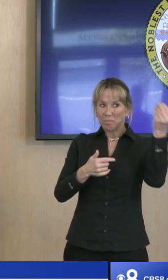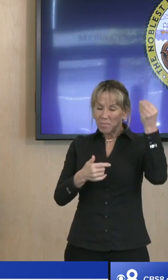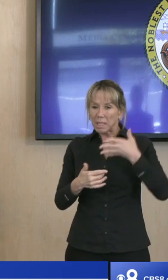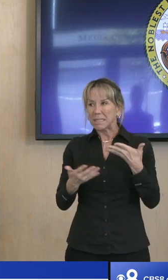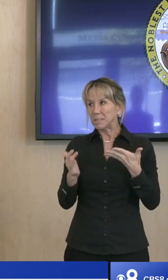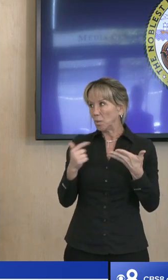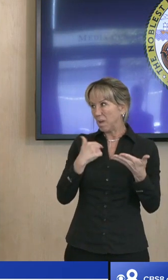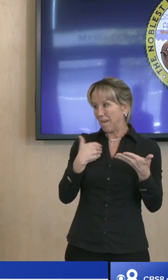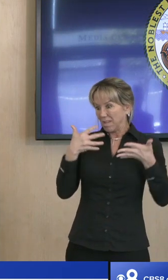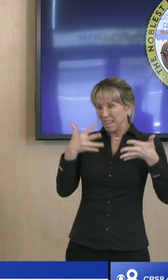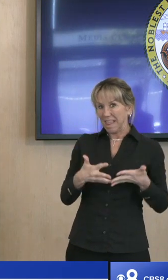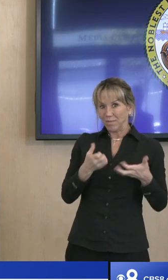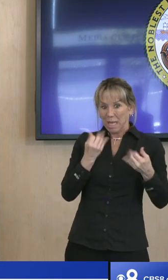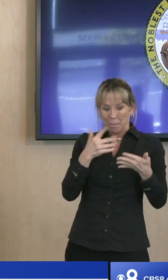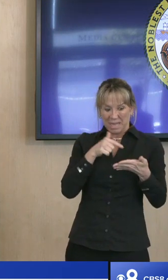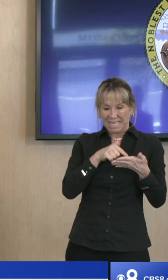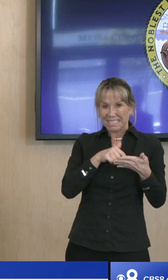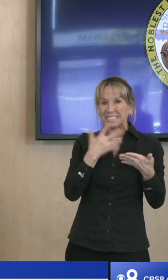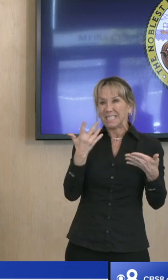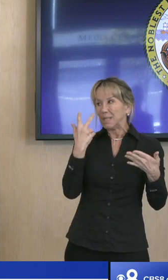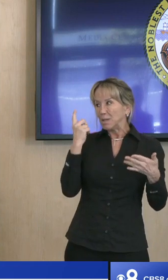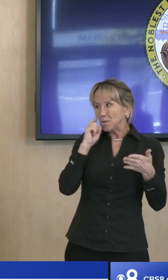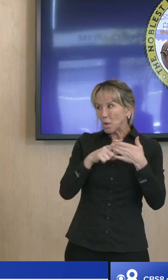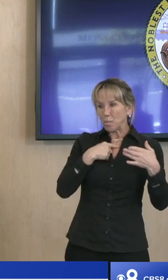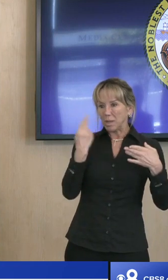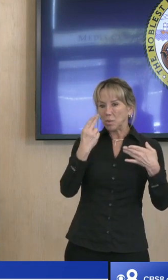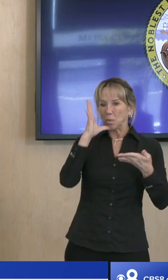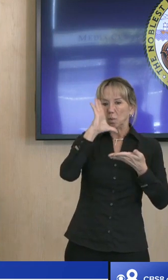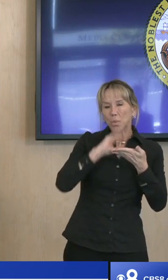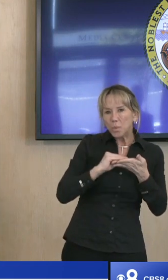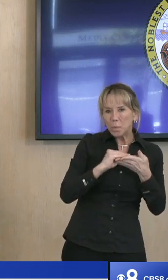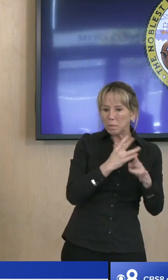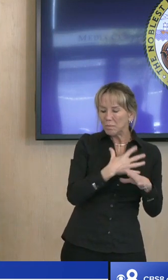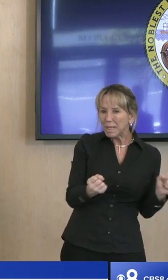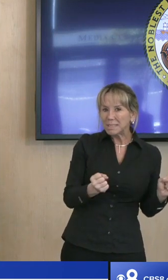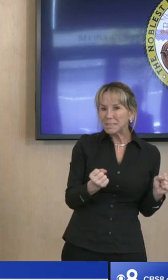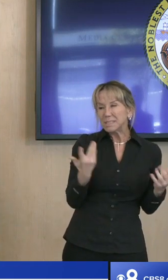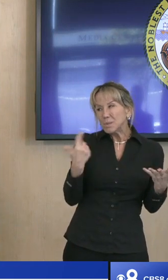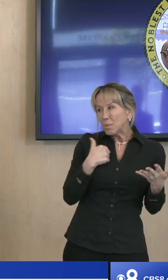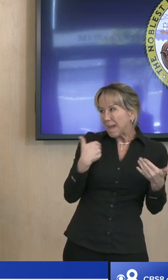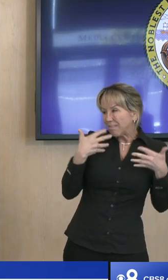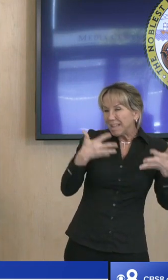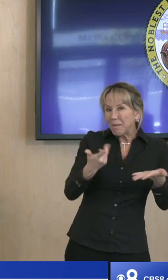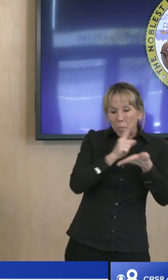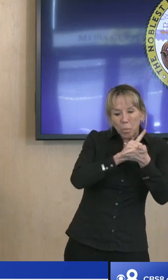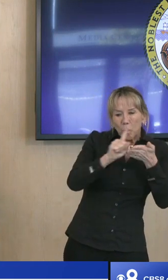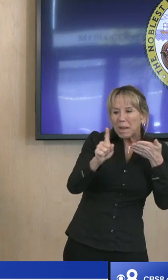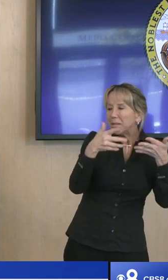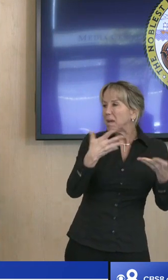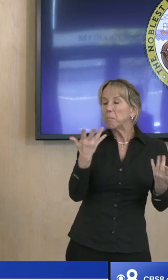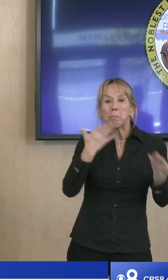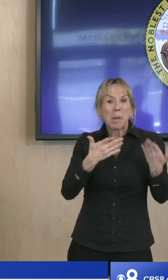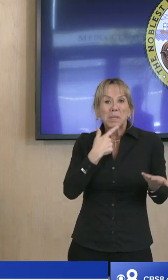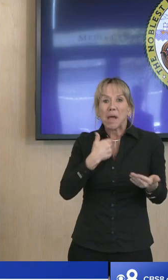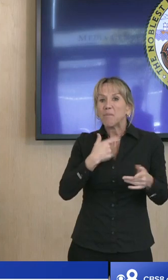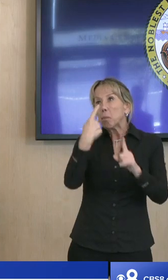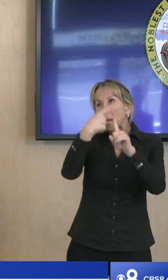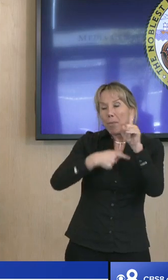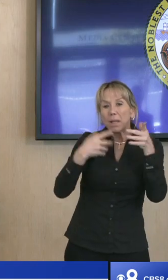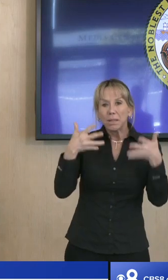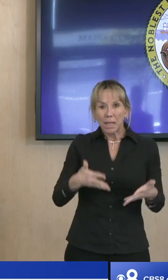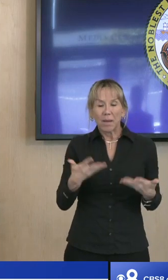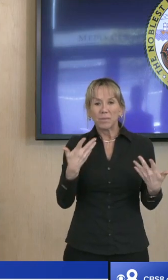have left, this is how quickly we're using them, we need assistance, we have about a week's worth, we have a month's worth, whatever that is, and